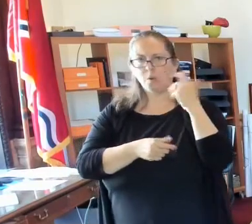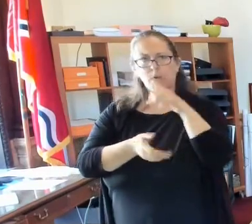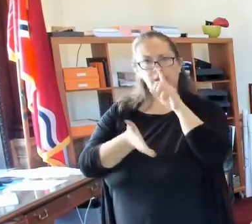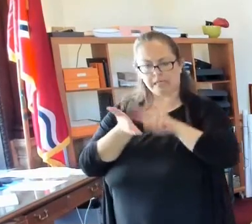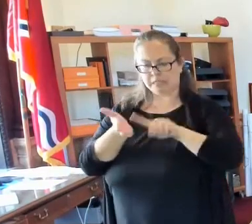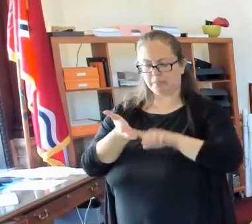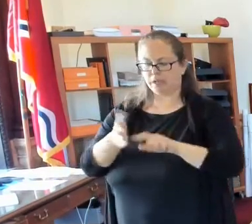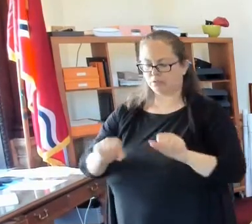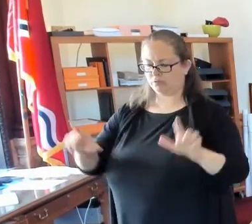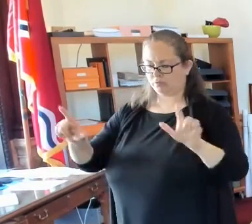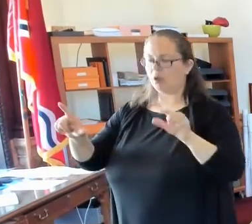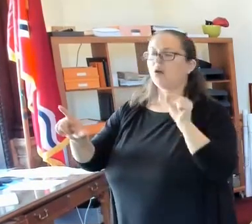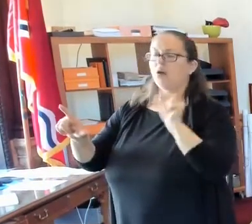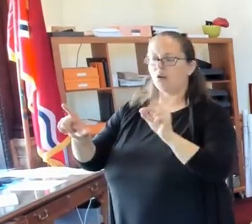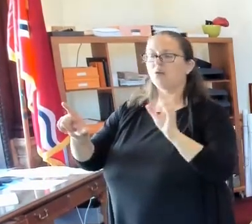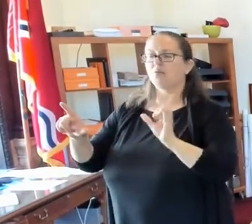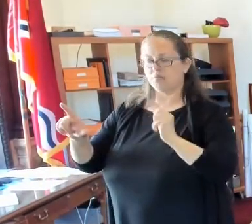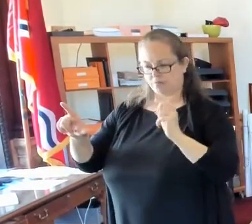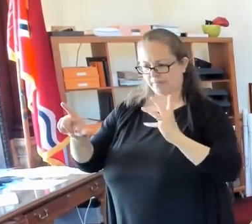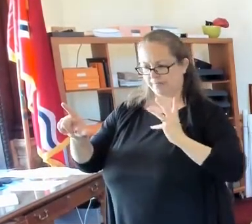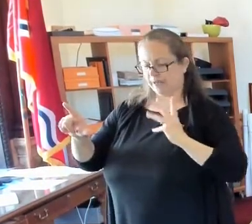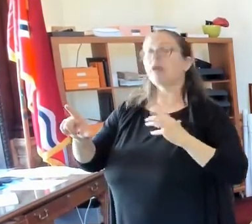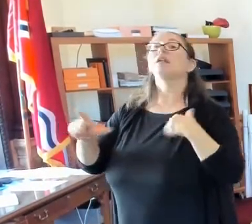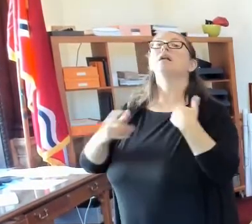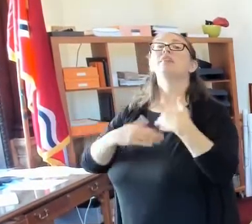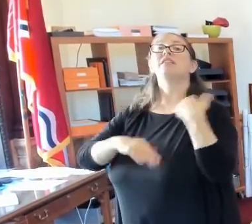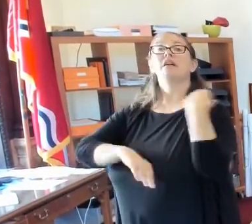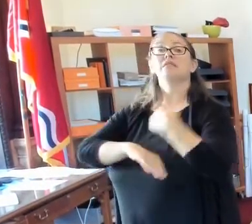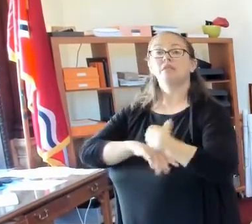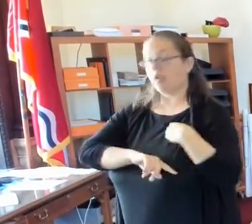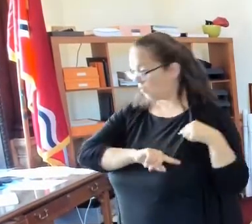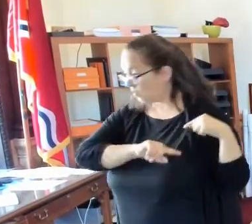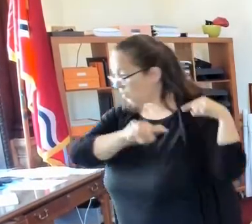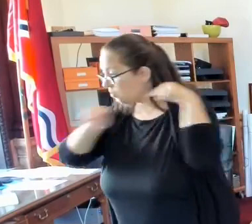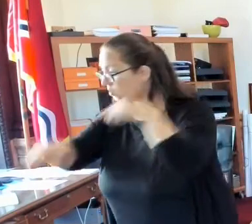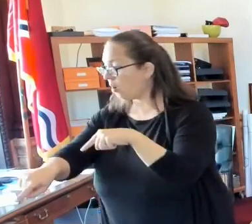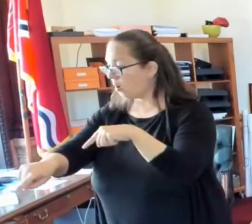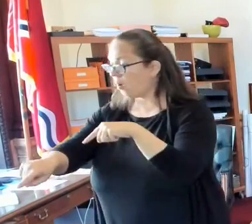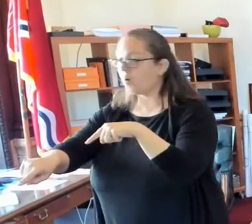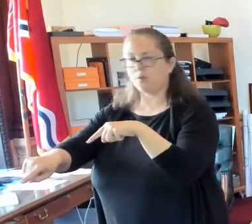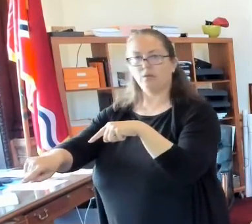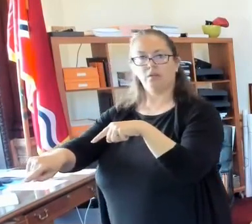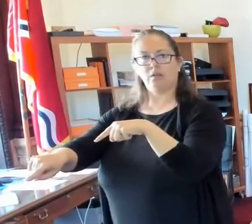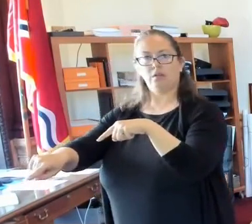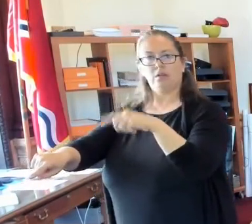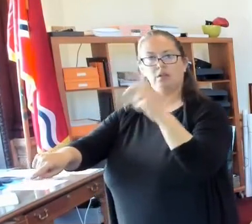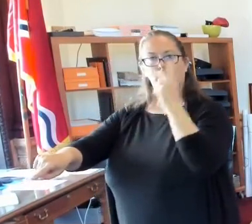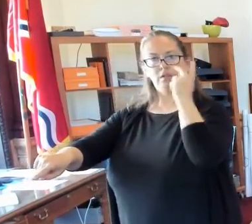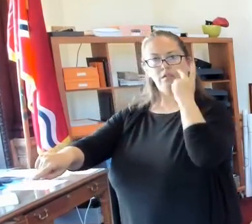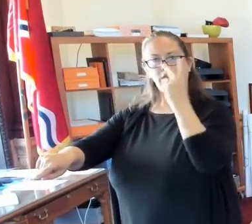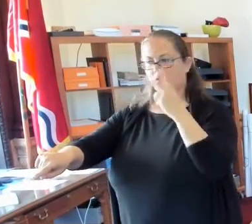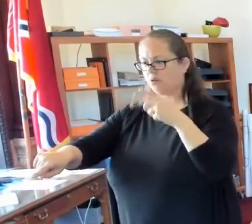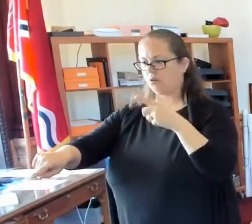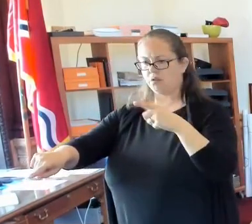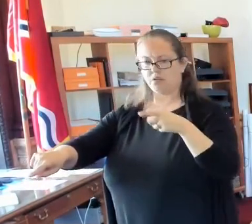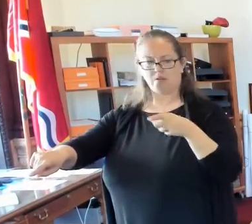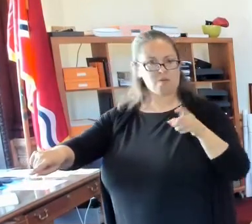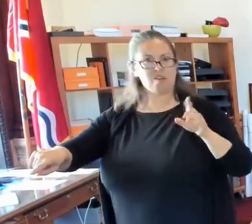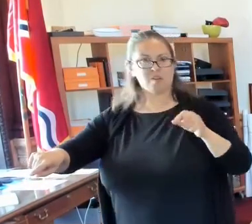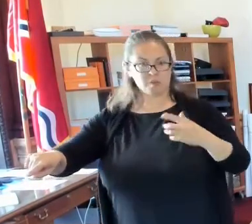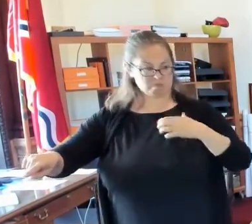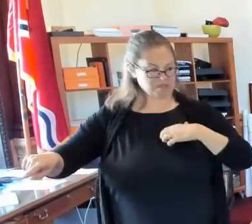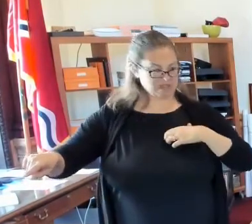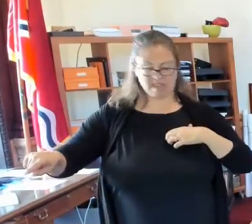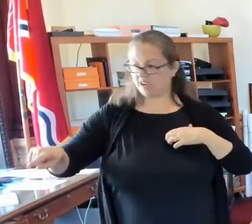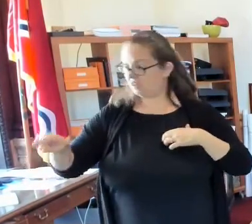inspectors will go there next day or the day after and see if they still observe the same thing, and talk to the